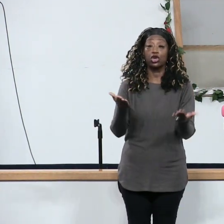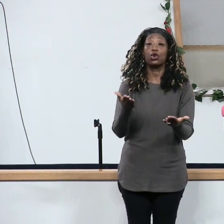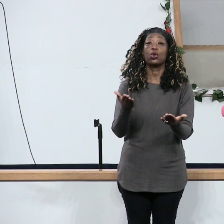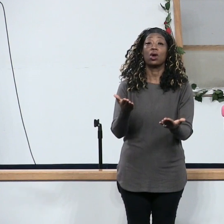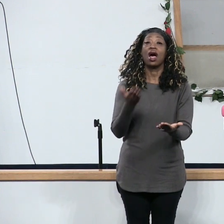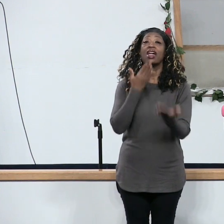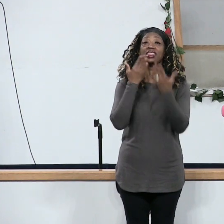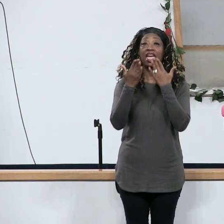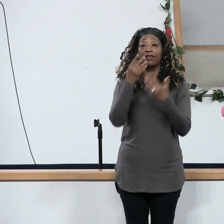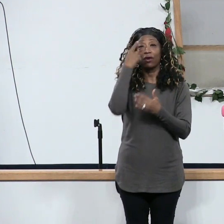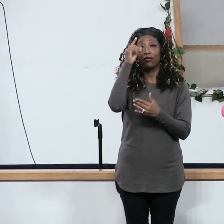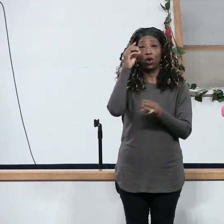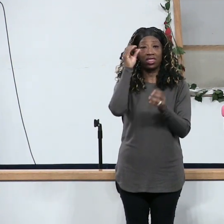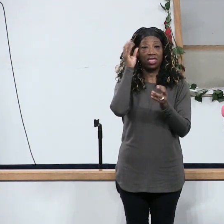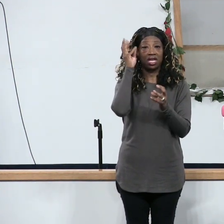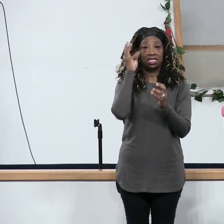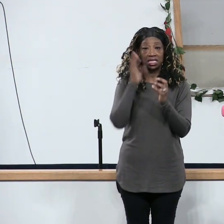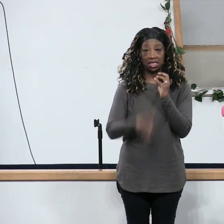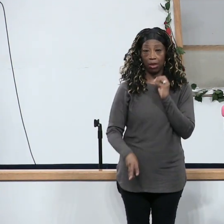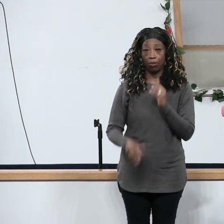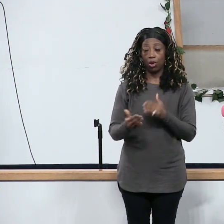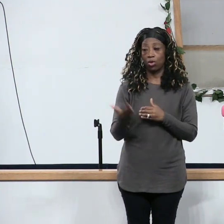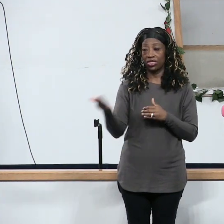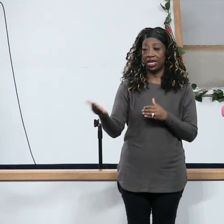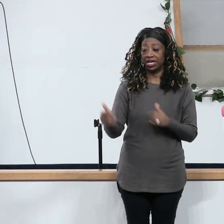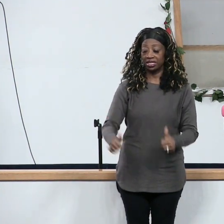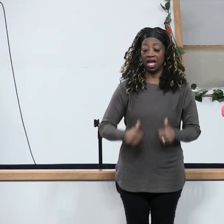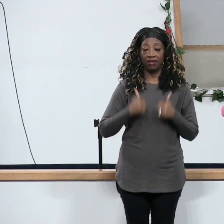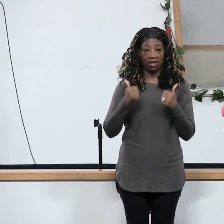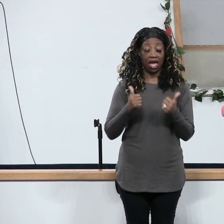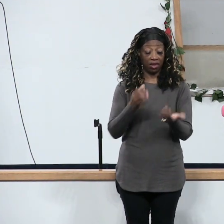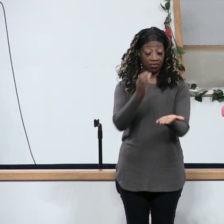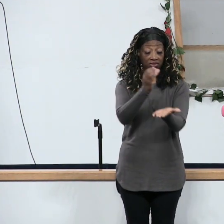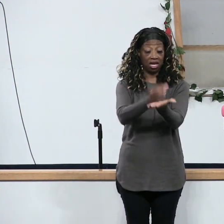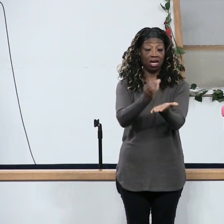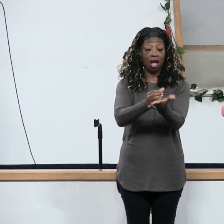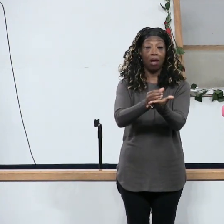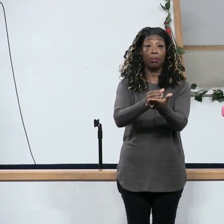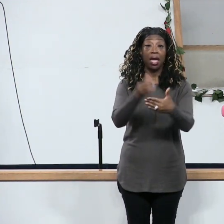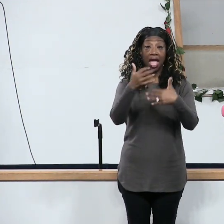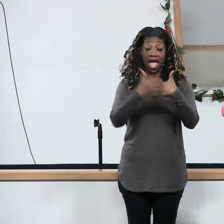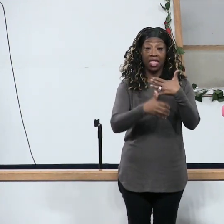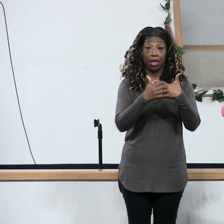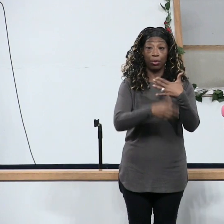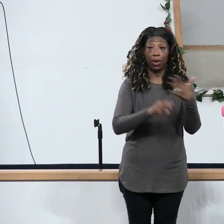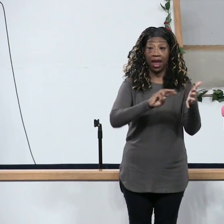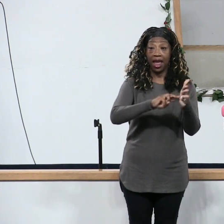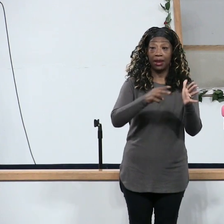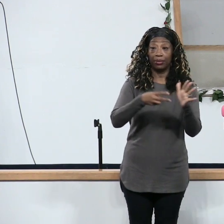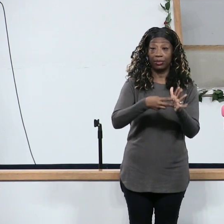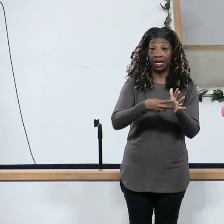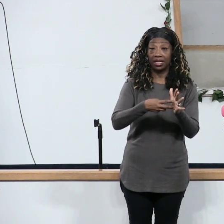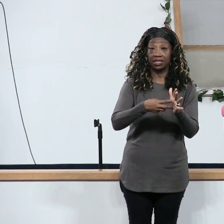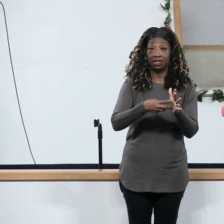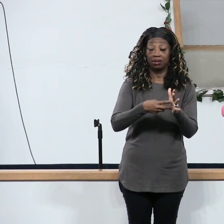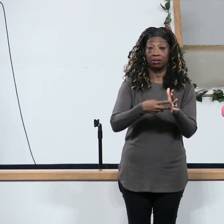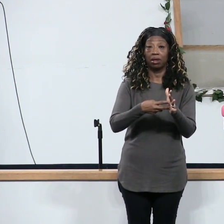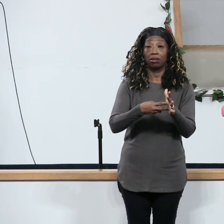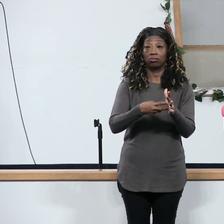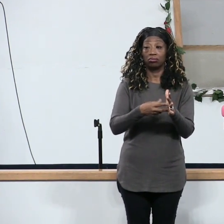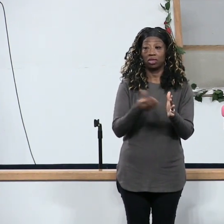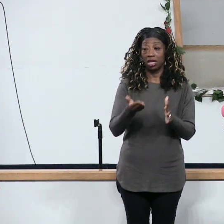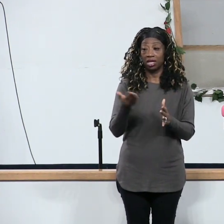simple things of life? The cup and the bread represents the necessities